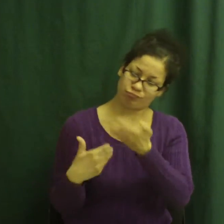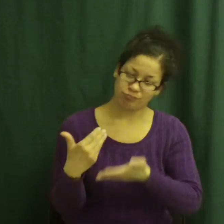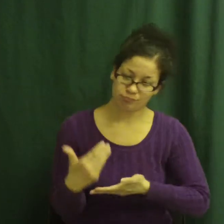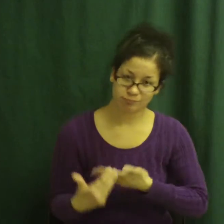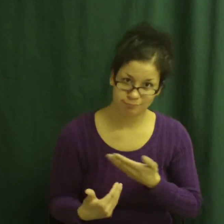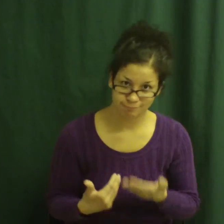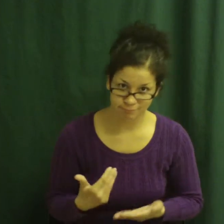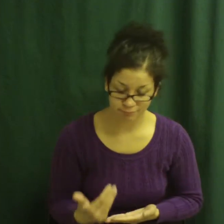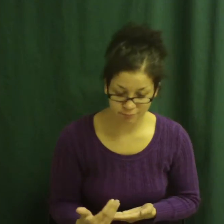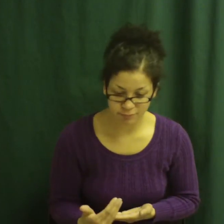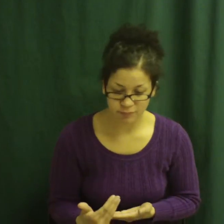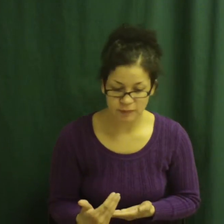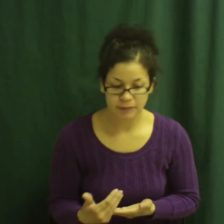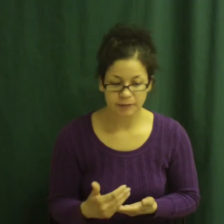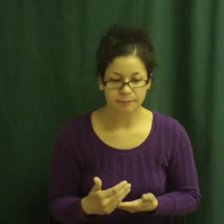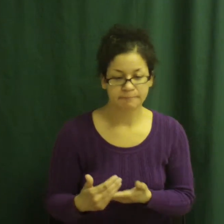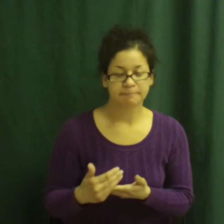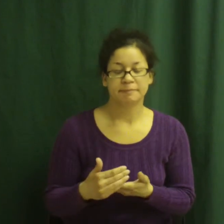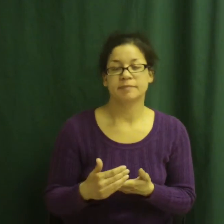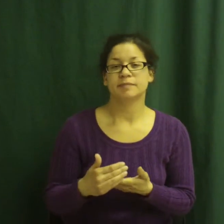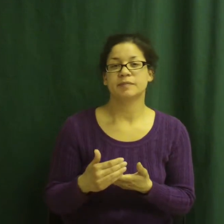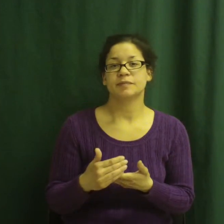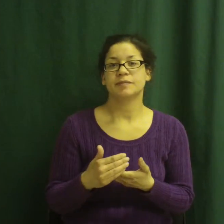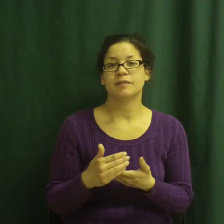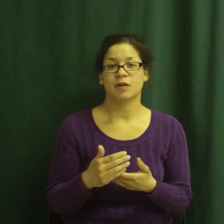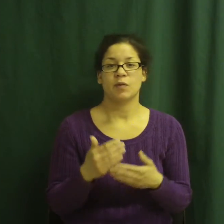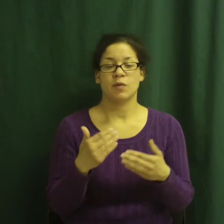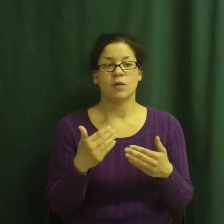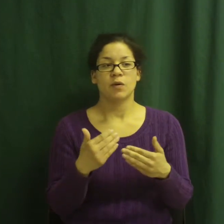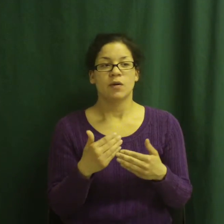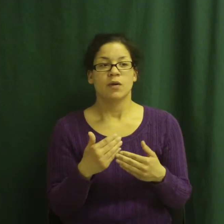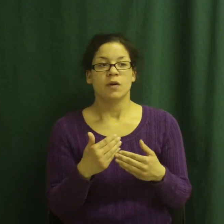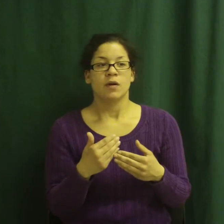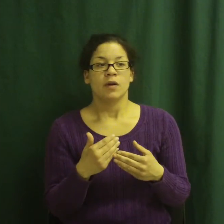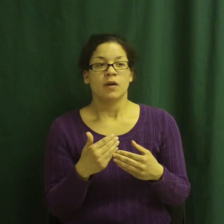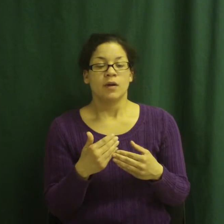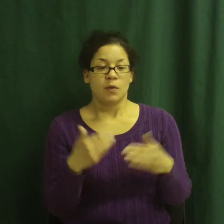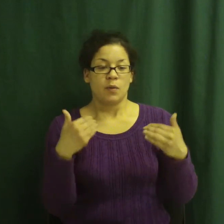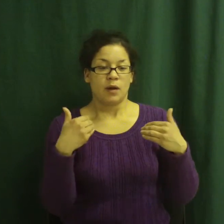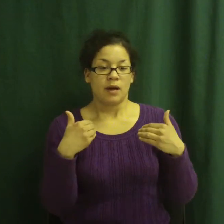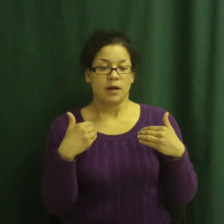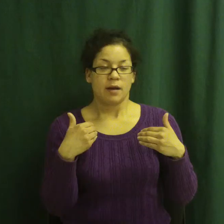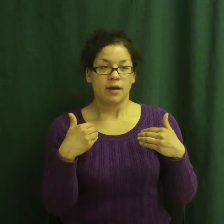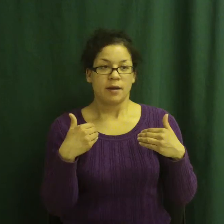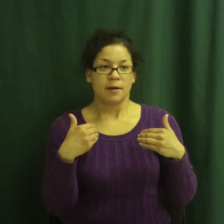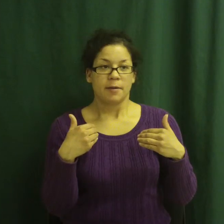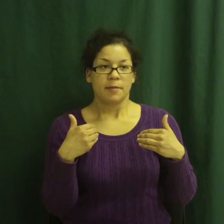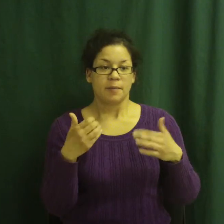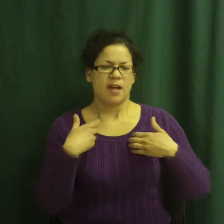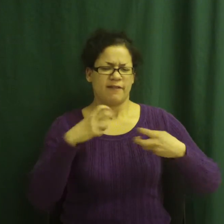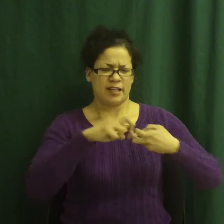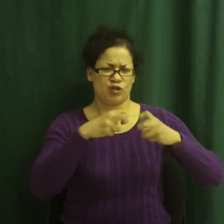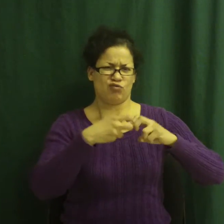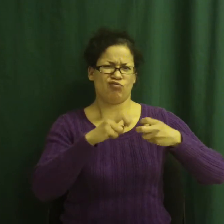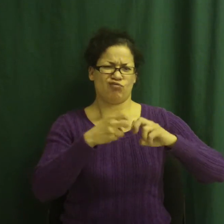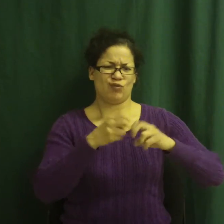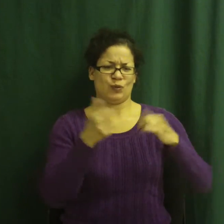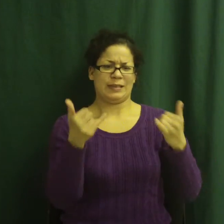face today, the Cambridge World History of Food covers the full